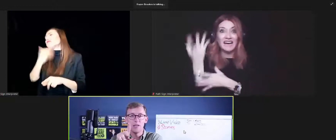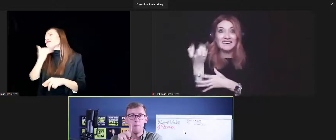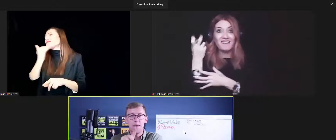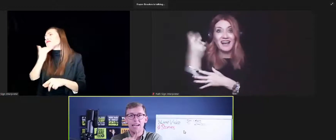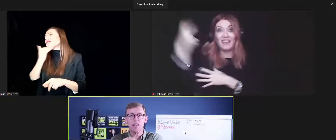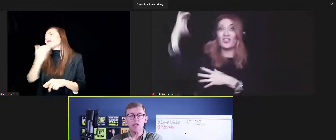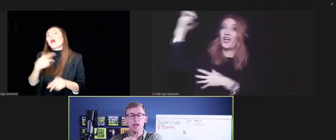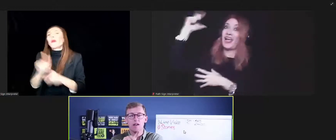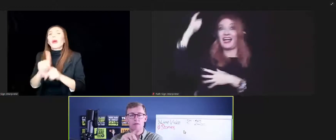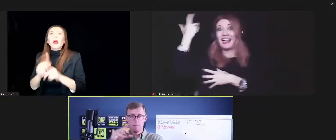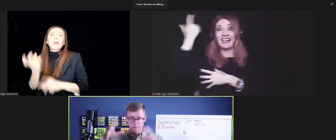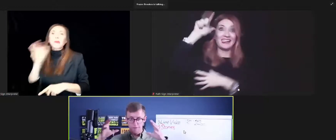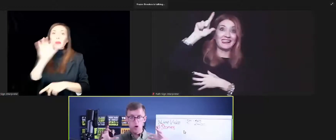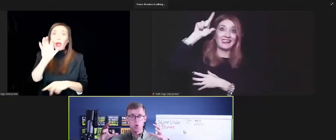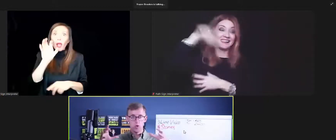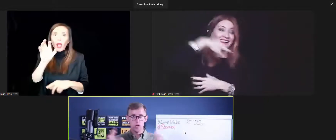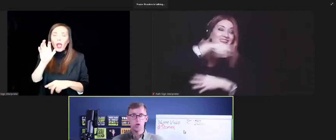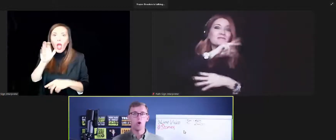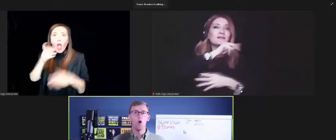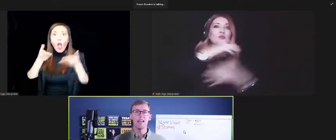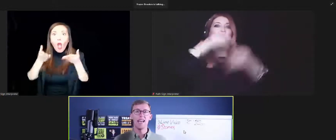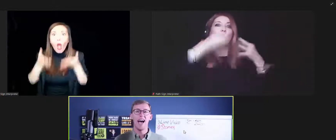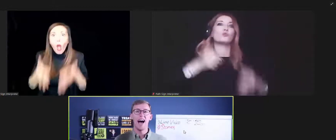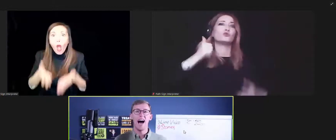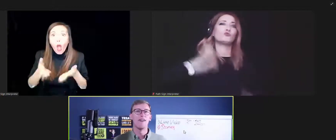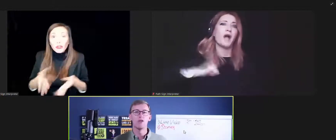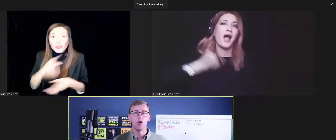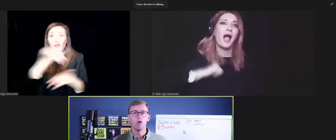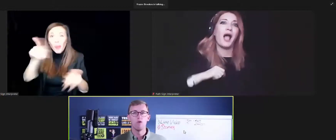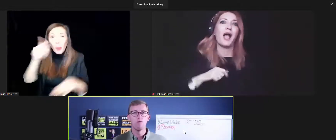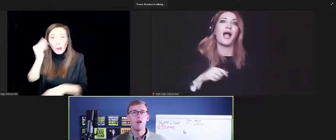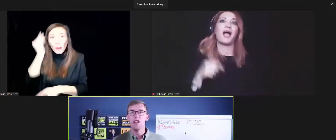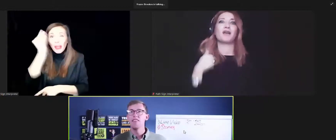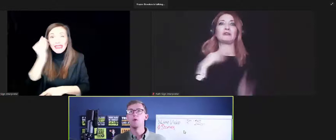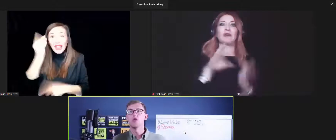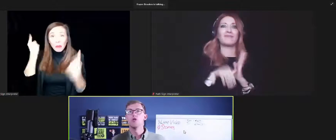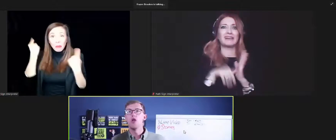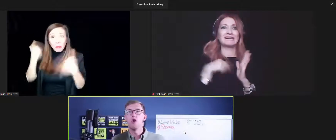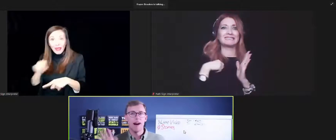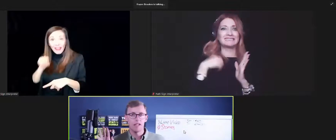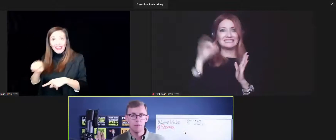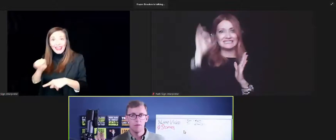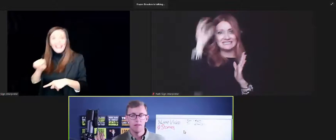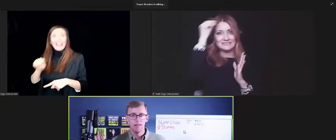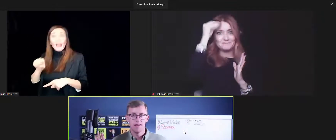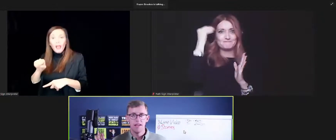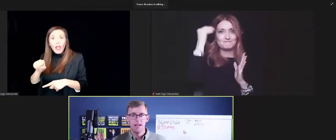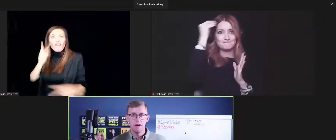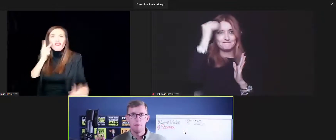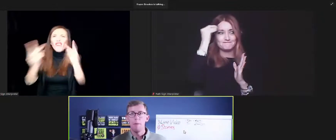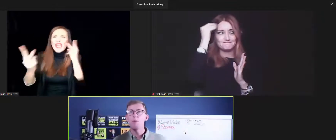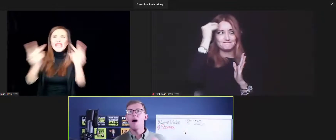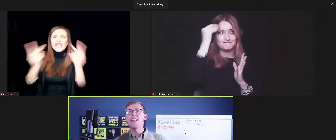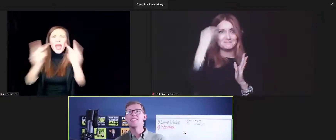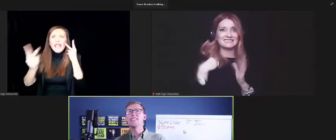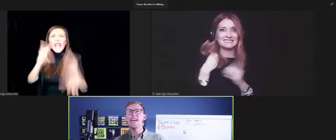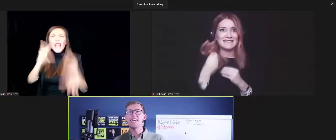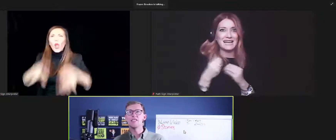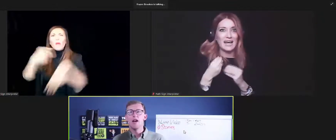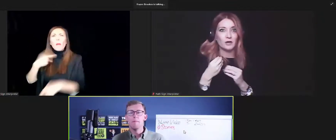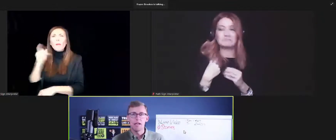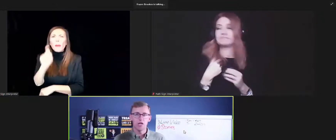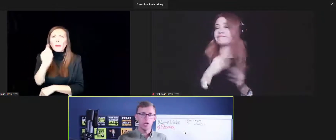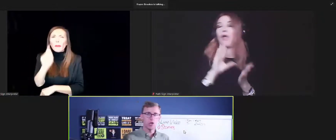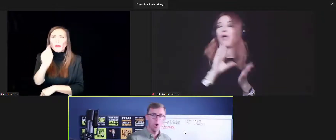it's the biggest viewed story I've ever done. There was no value. But people were